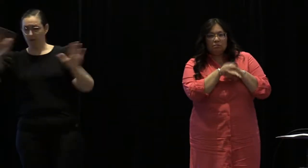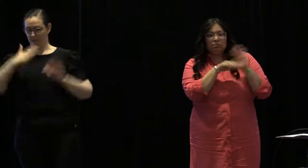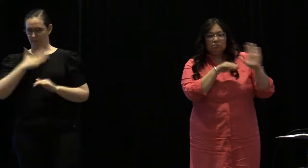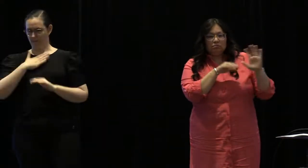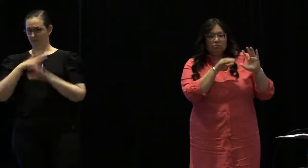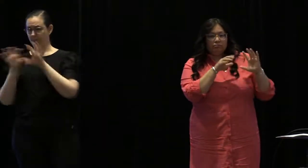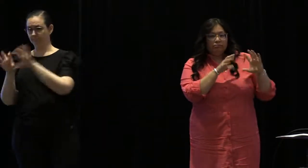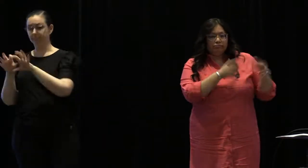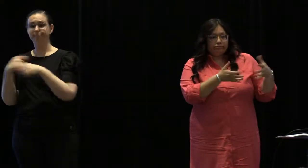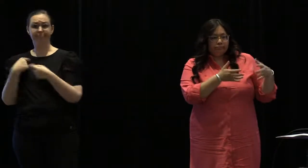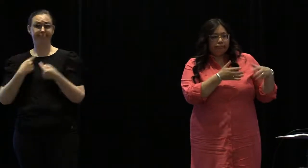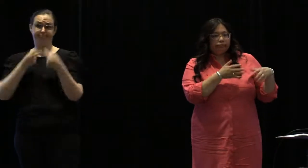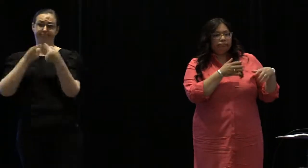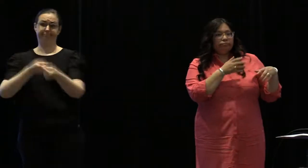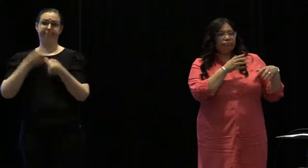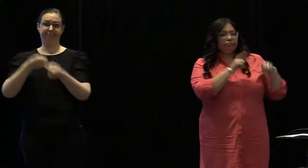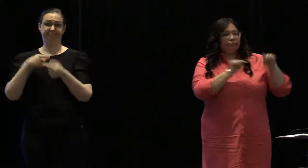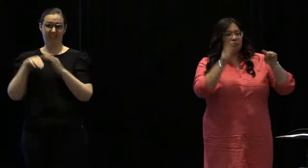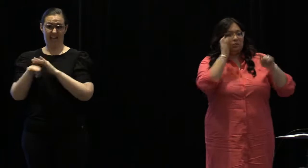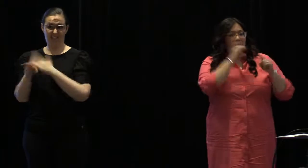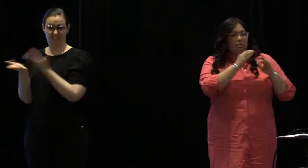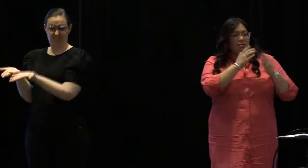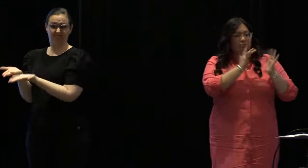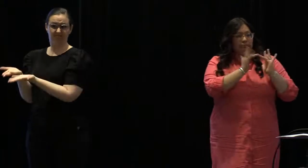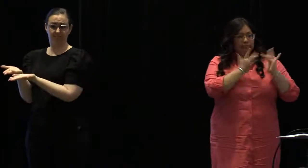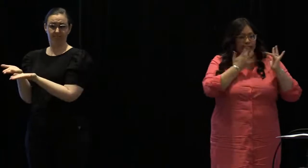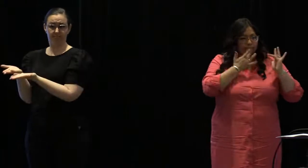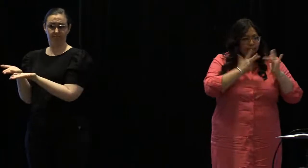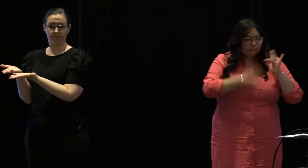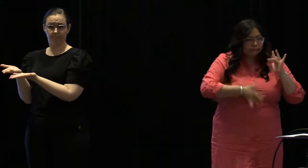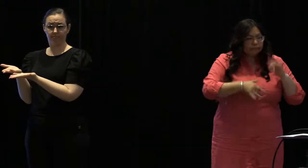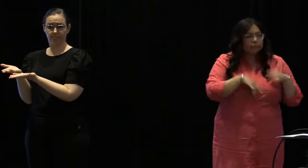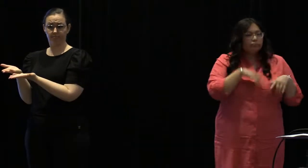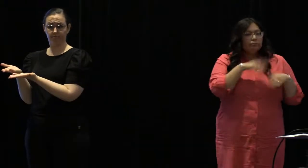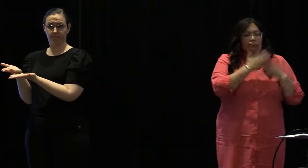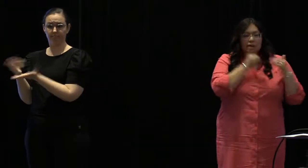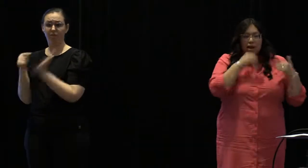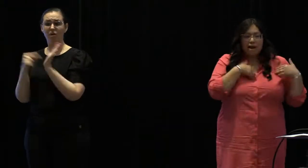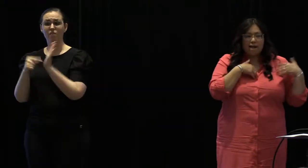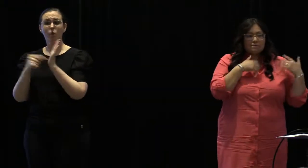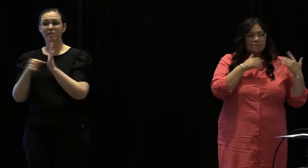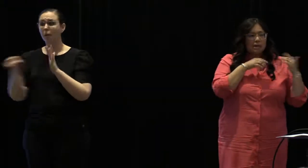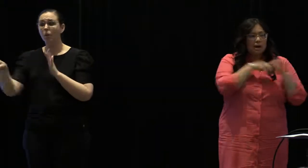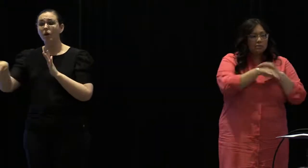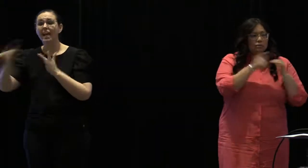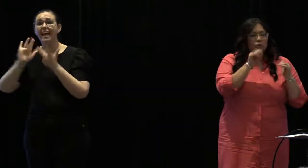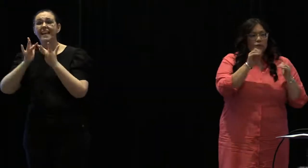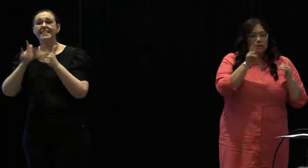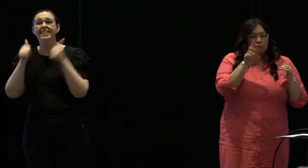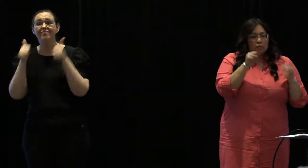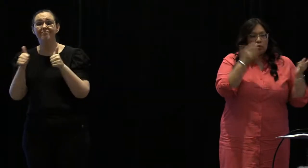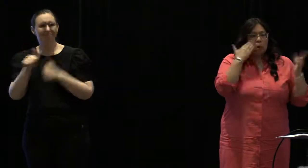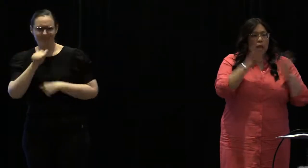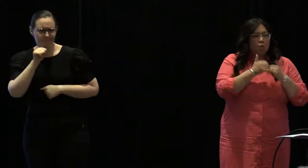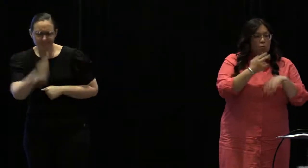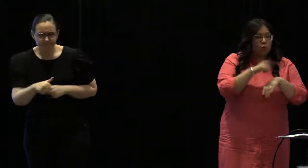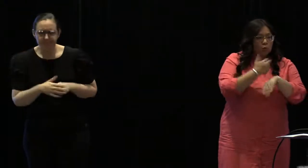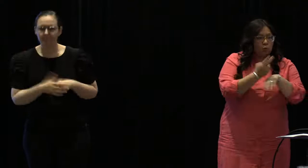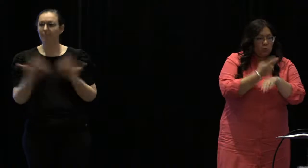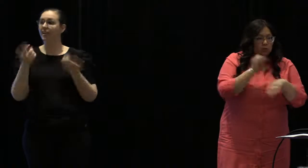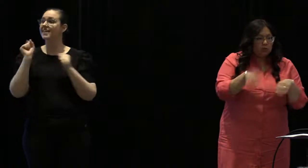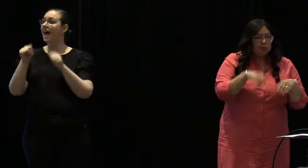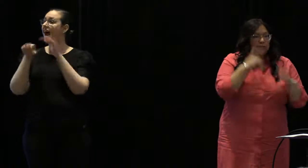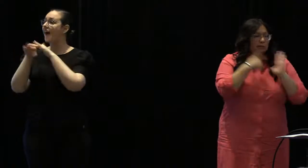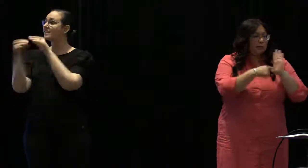And that is where there is a struggle for access to communication and access to the internet, access to